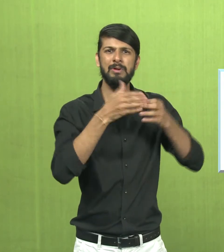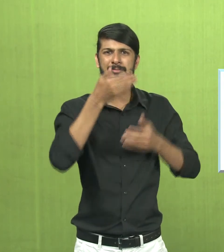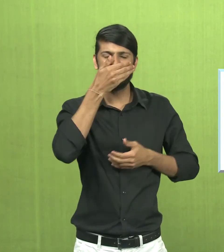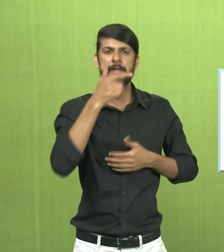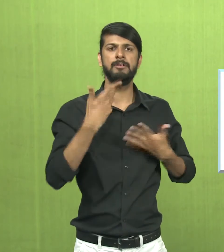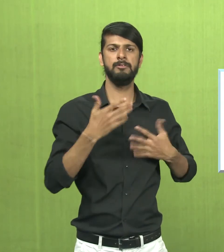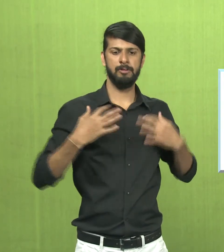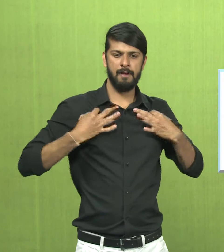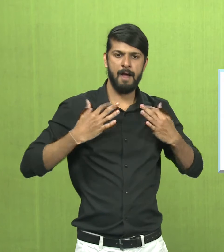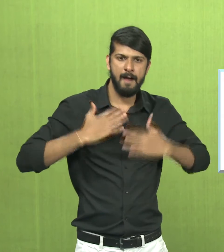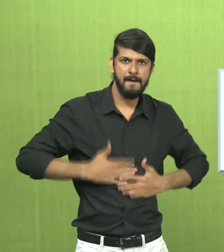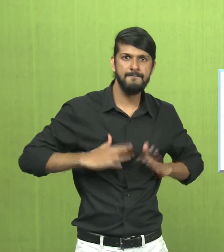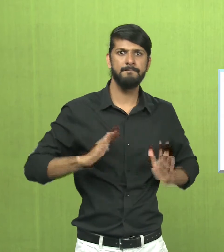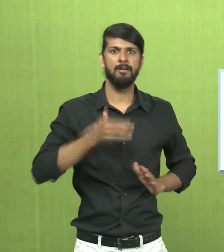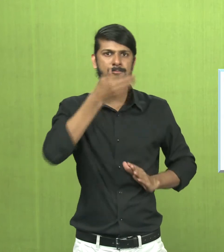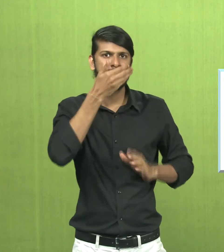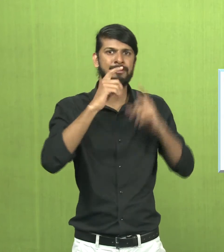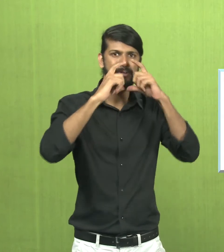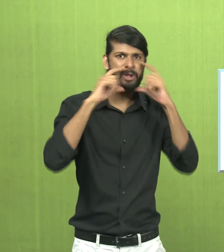sect of Jainism.